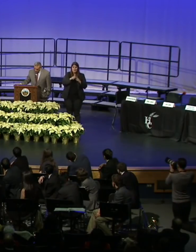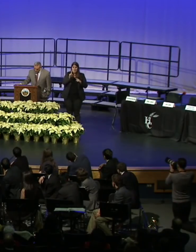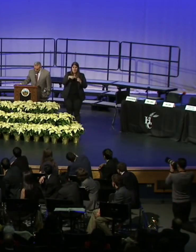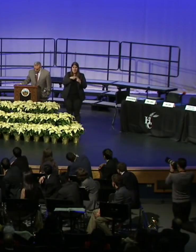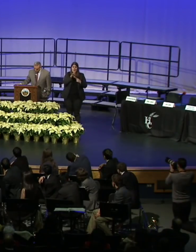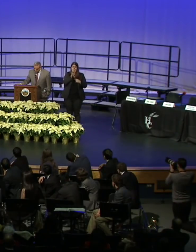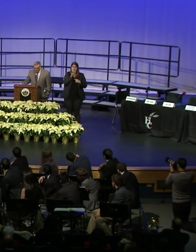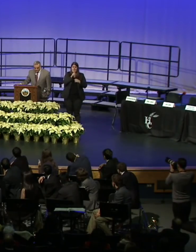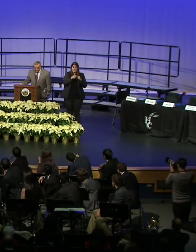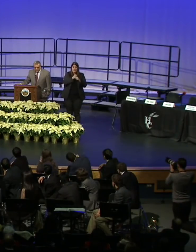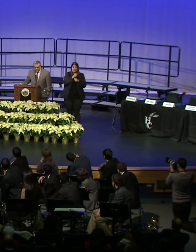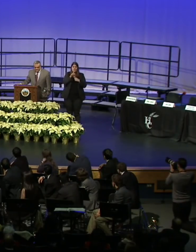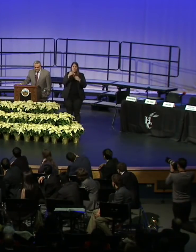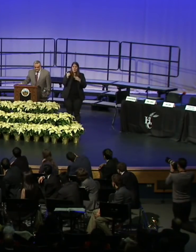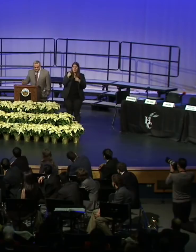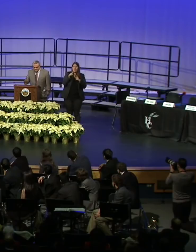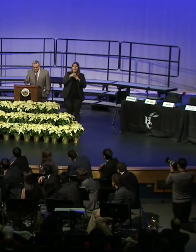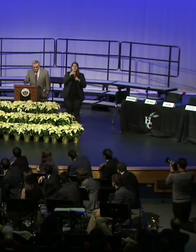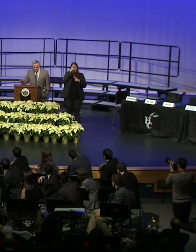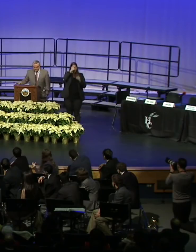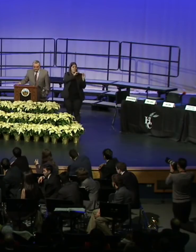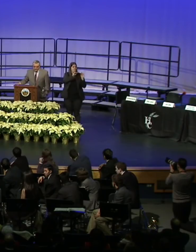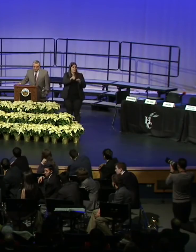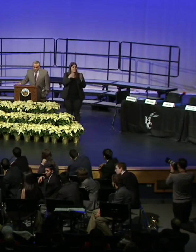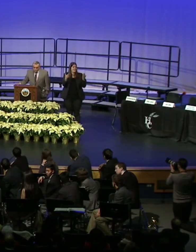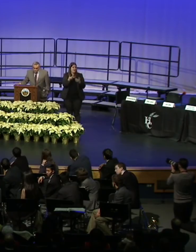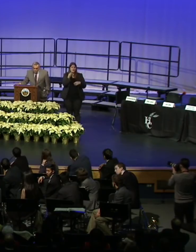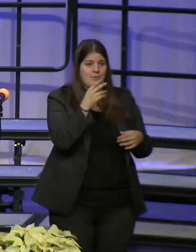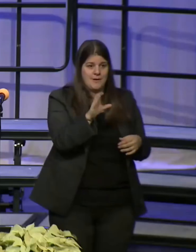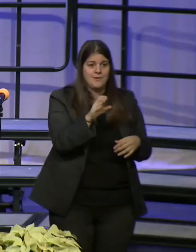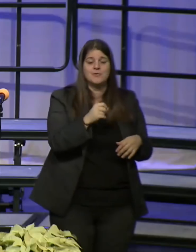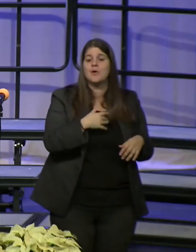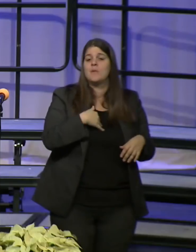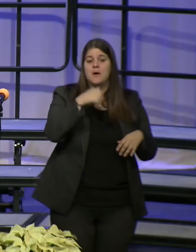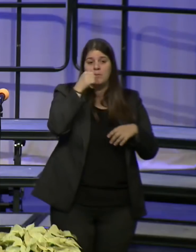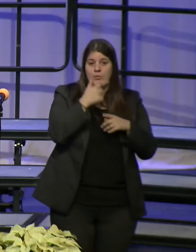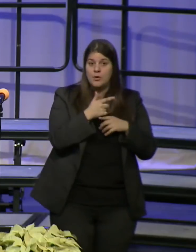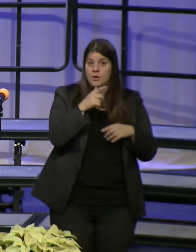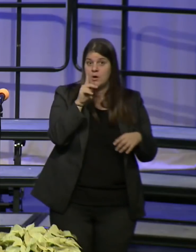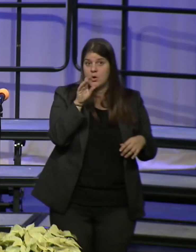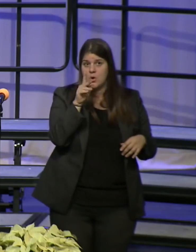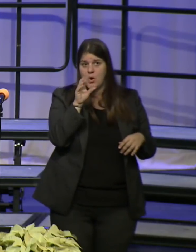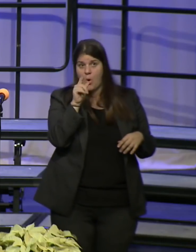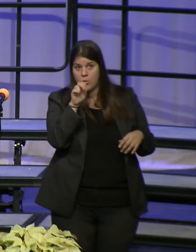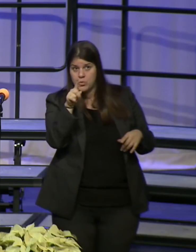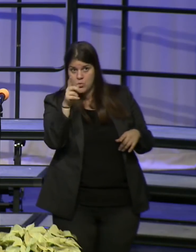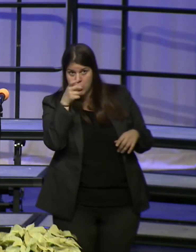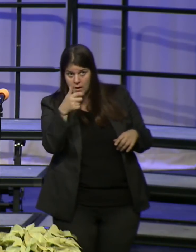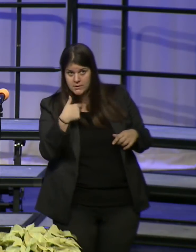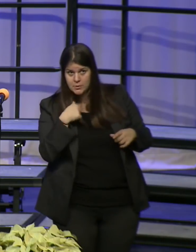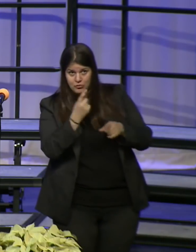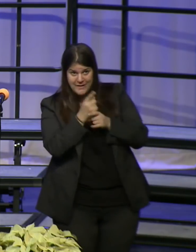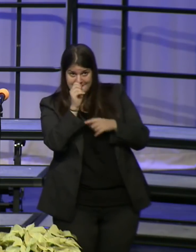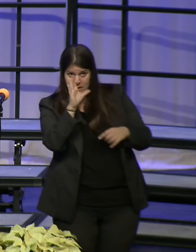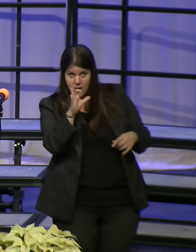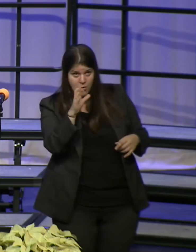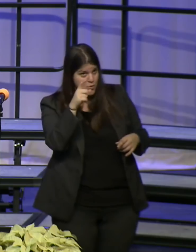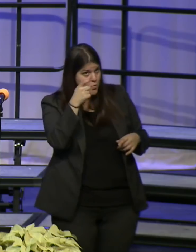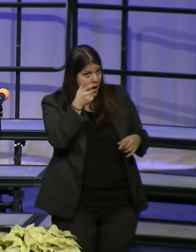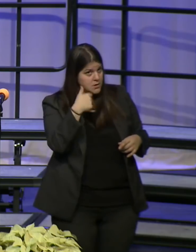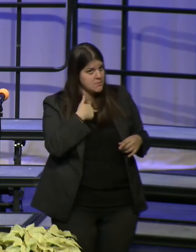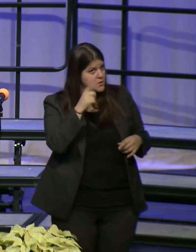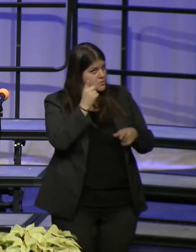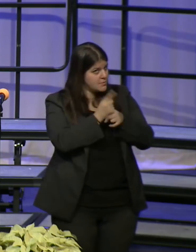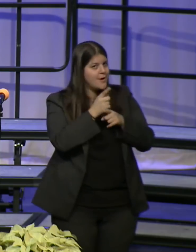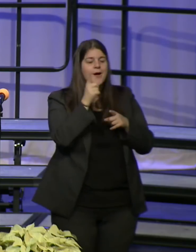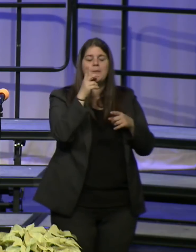And to my kids, Reagan, who's here, and Cole, who better be watching from South Carolina, you've made the last